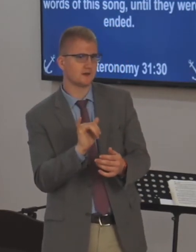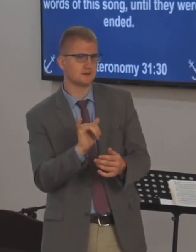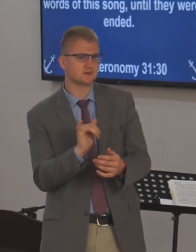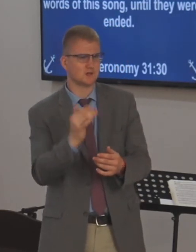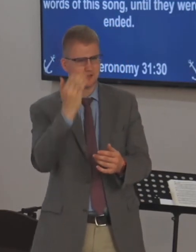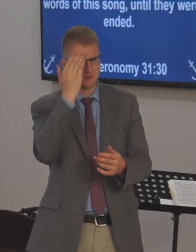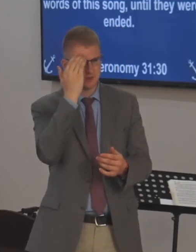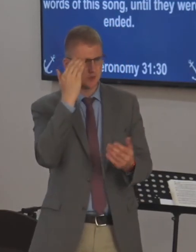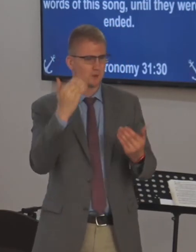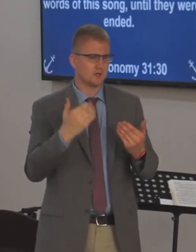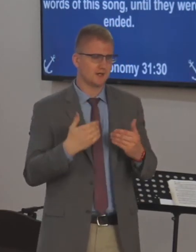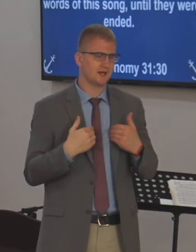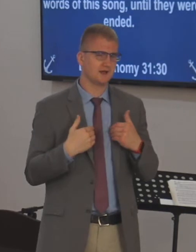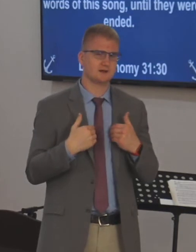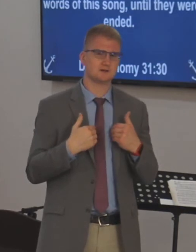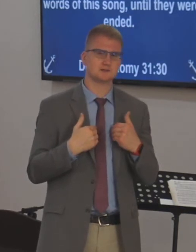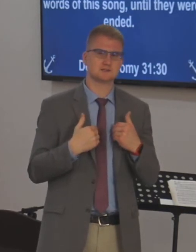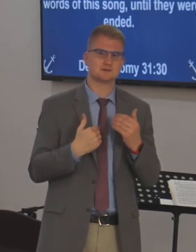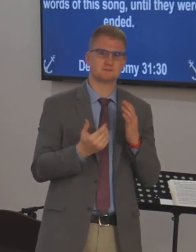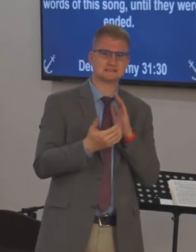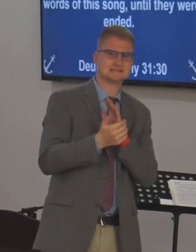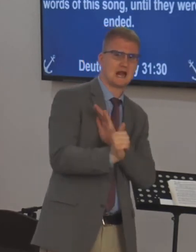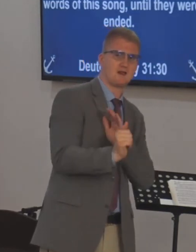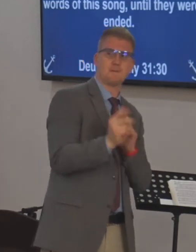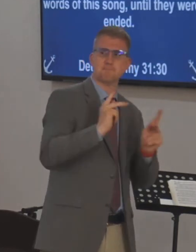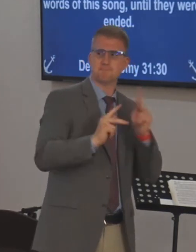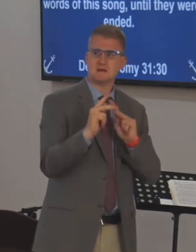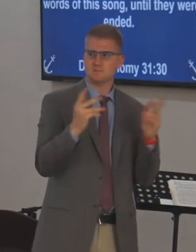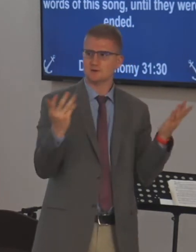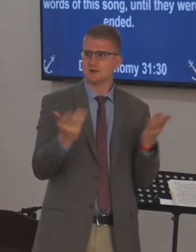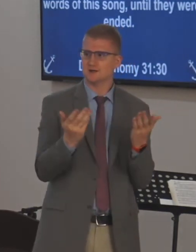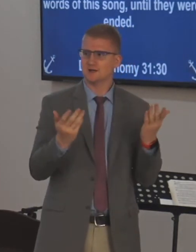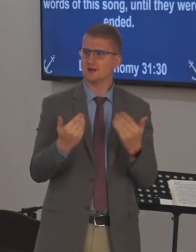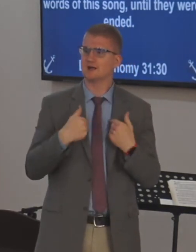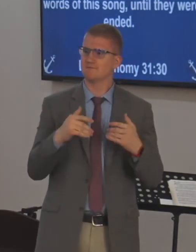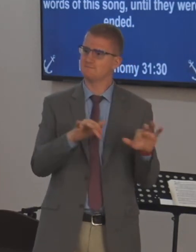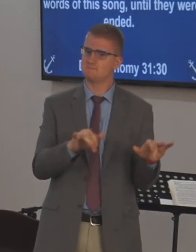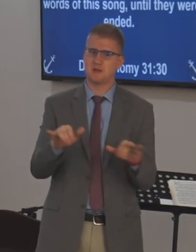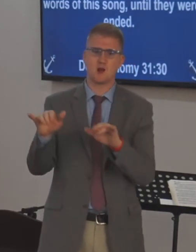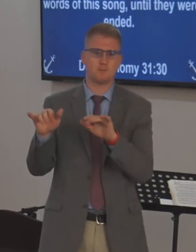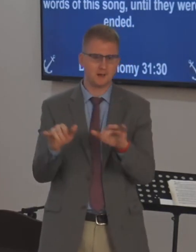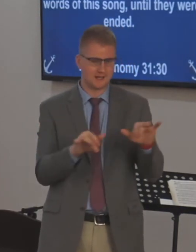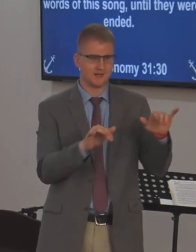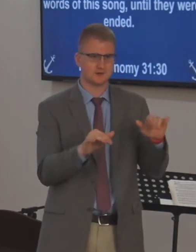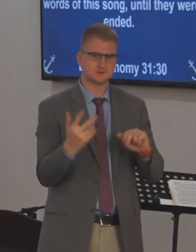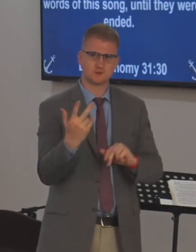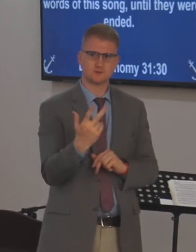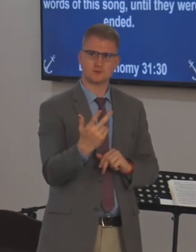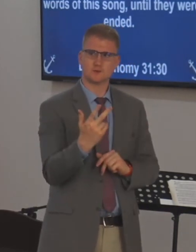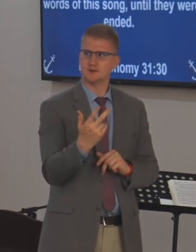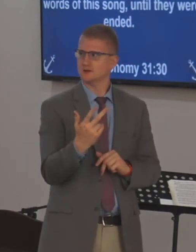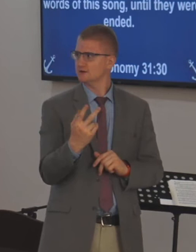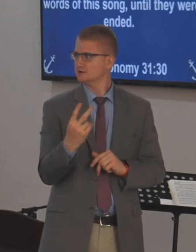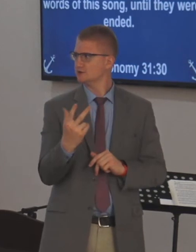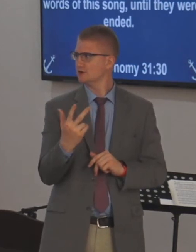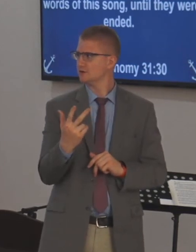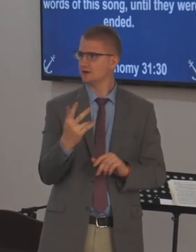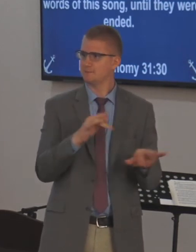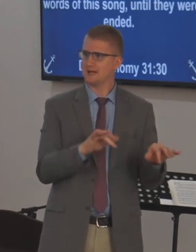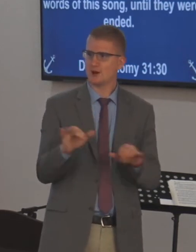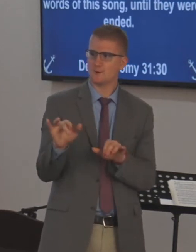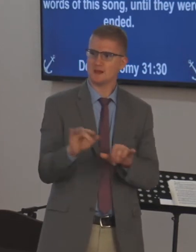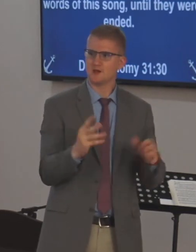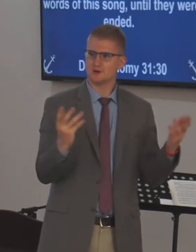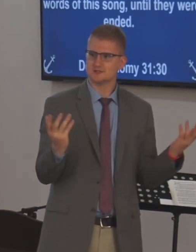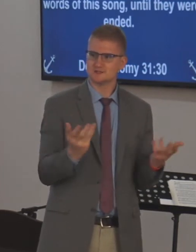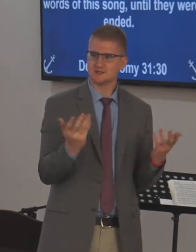very talented people in the ministry here. We've got piano players, there's three of them in the, we got three piano